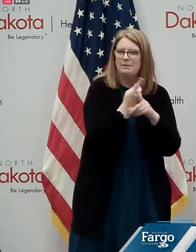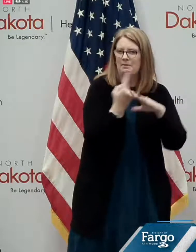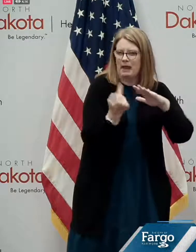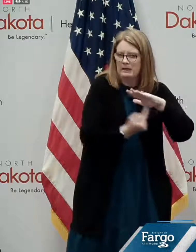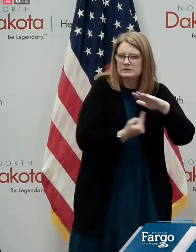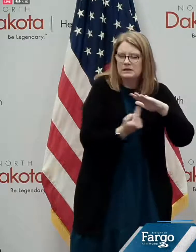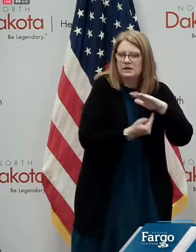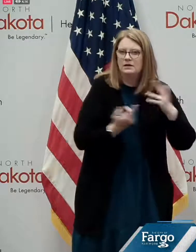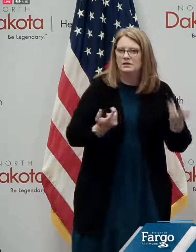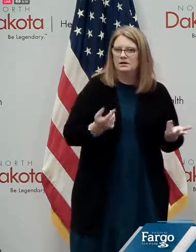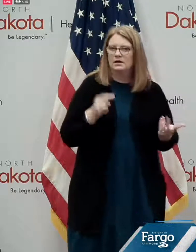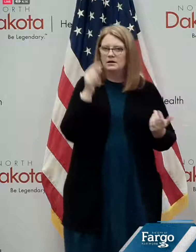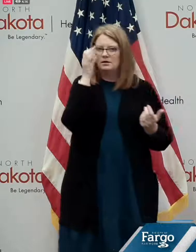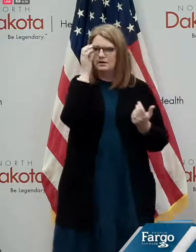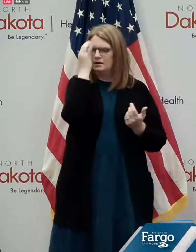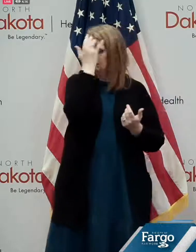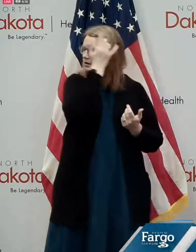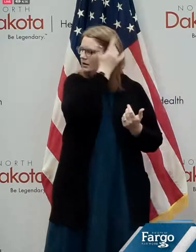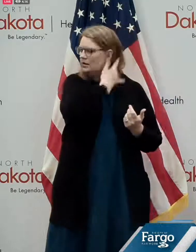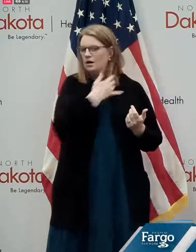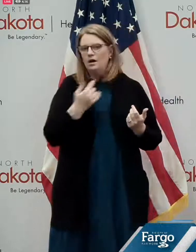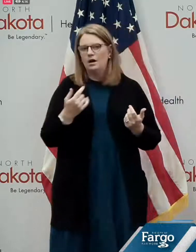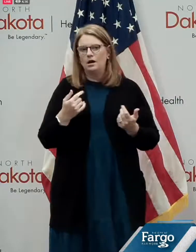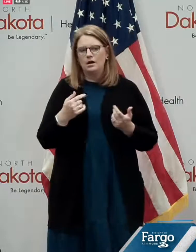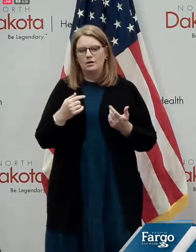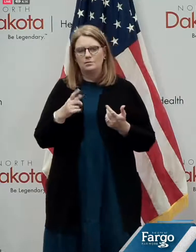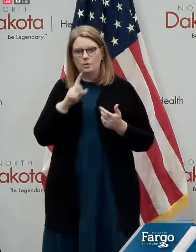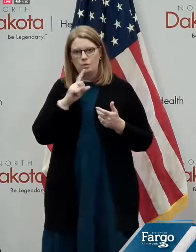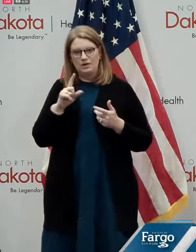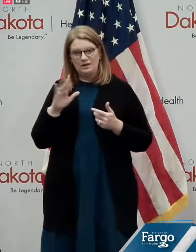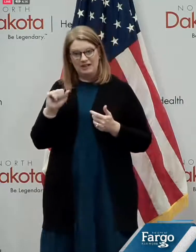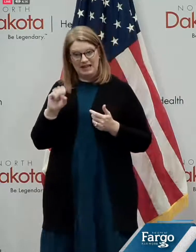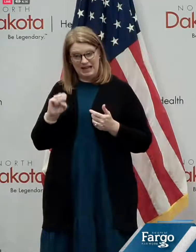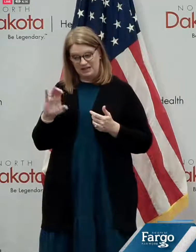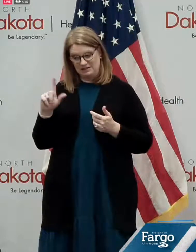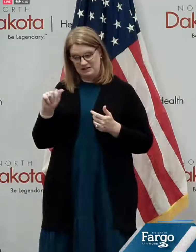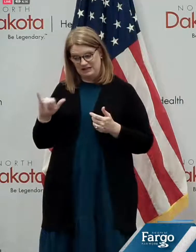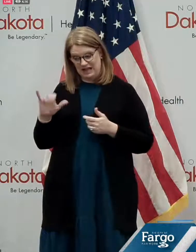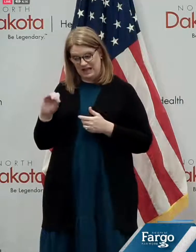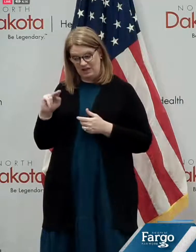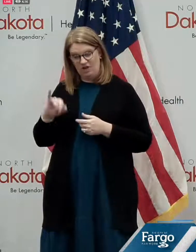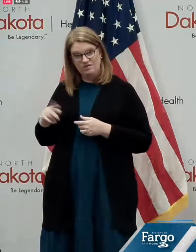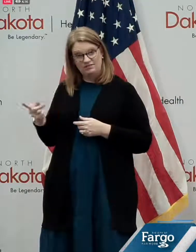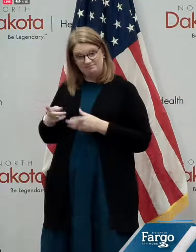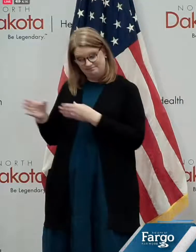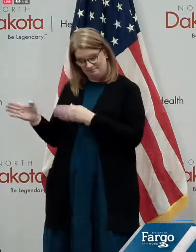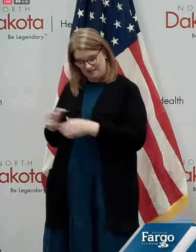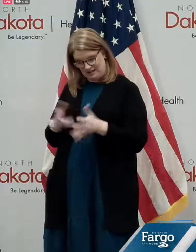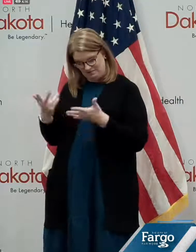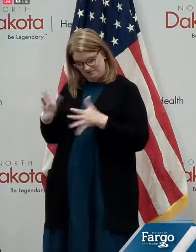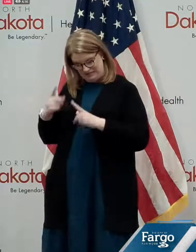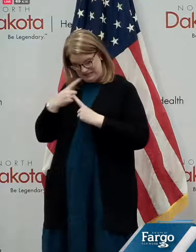in our collaboration between Cass and Clay County, and